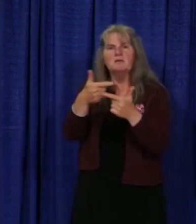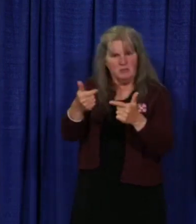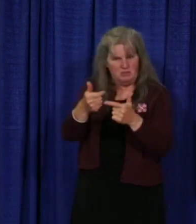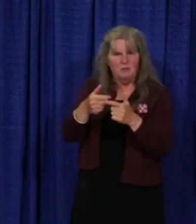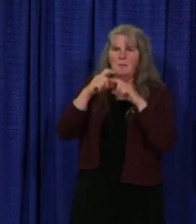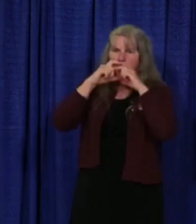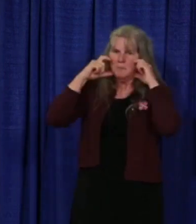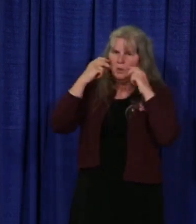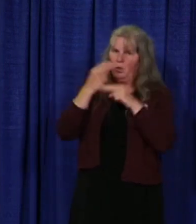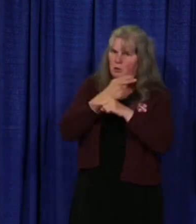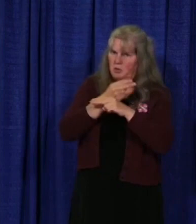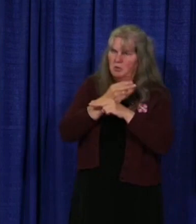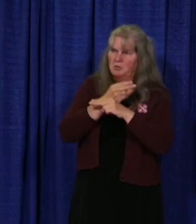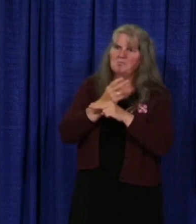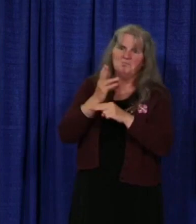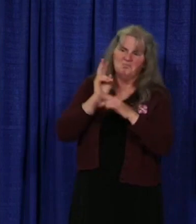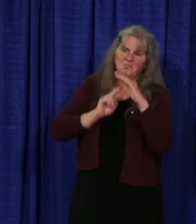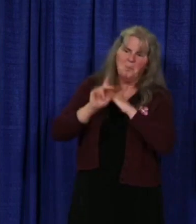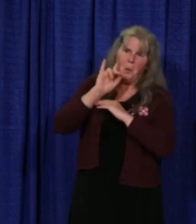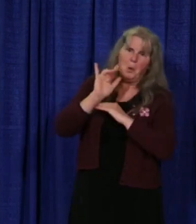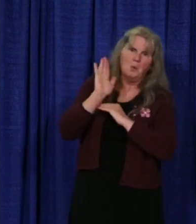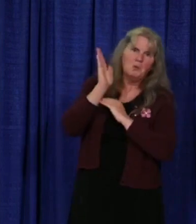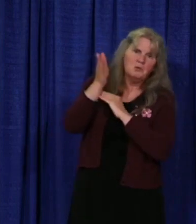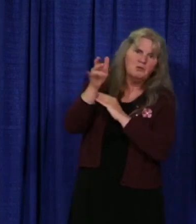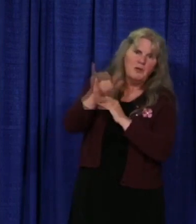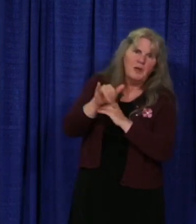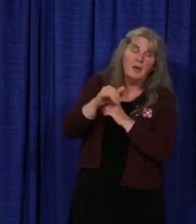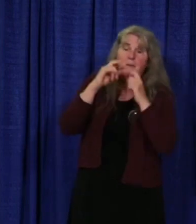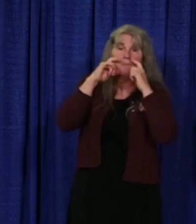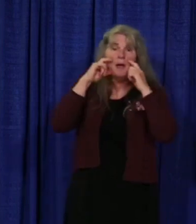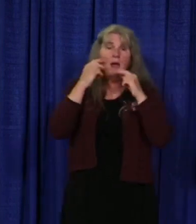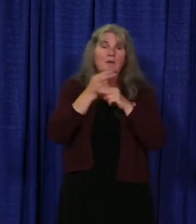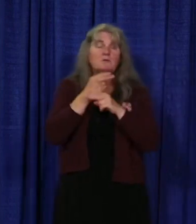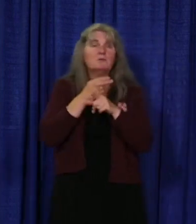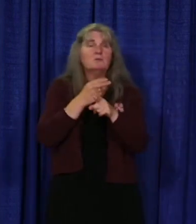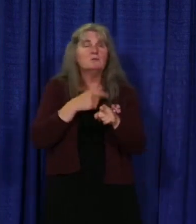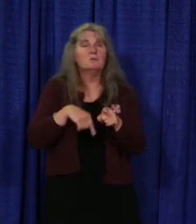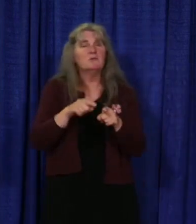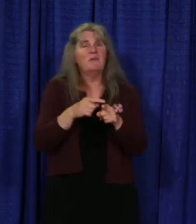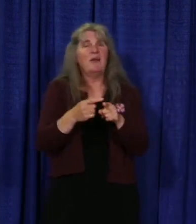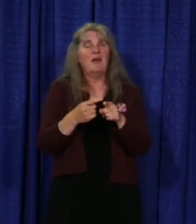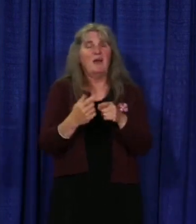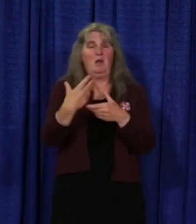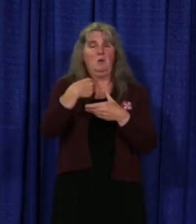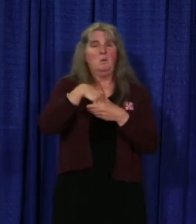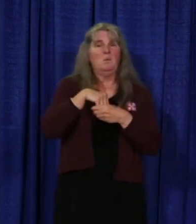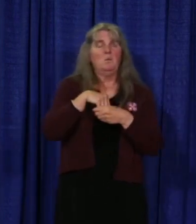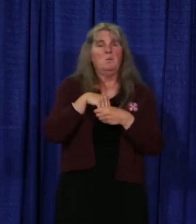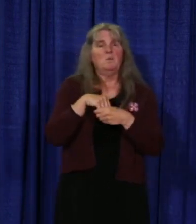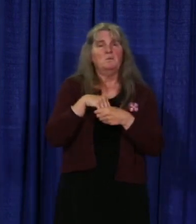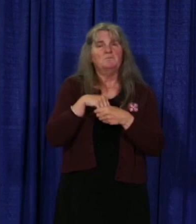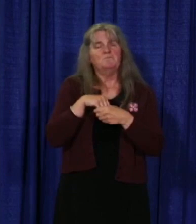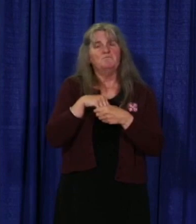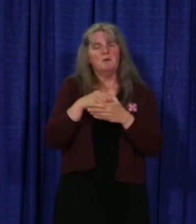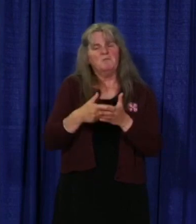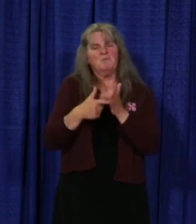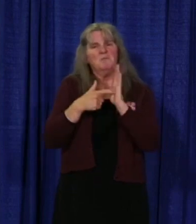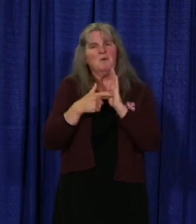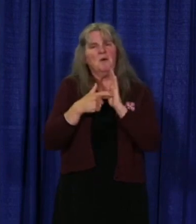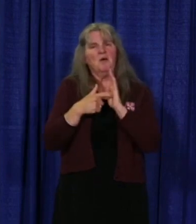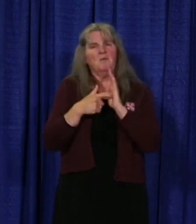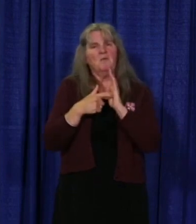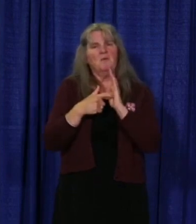and that's anticipated. Mask usage is part of a requirement